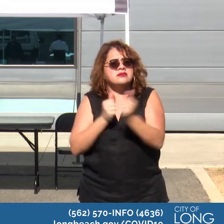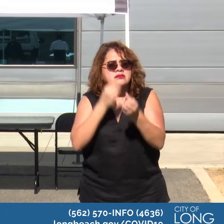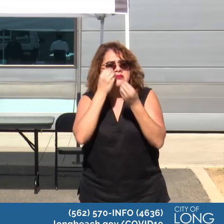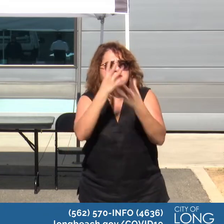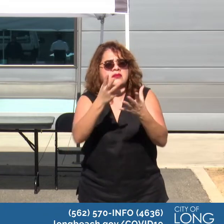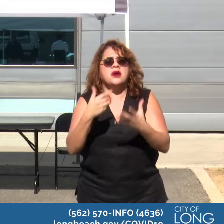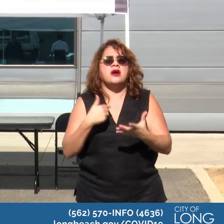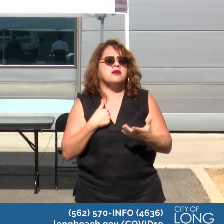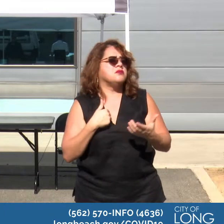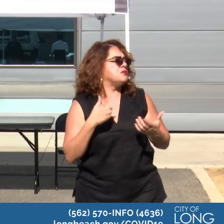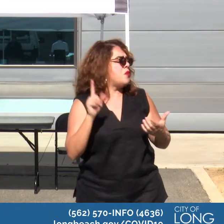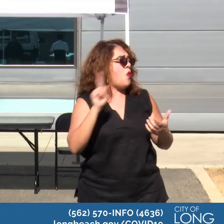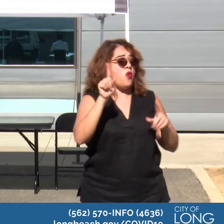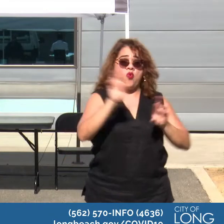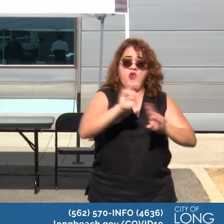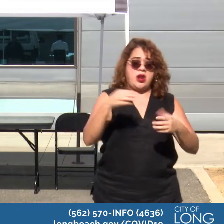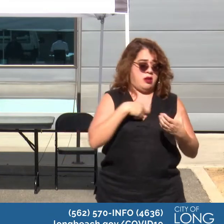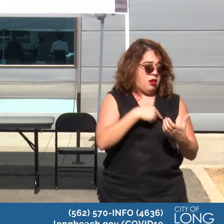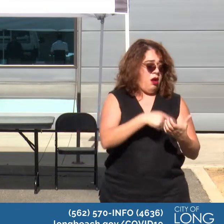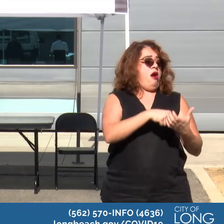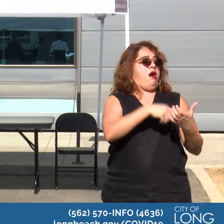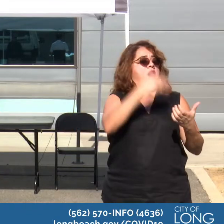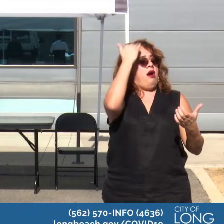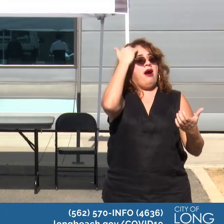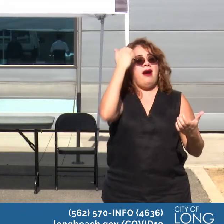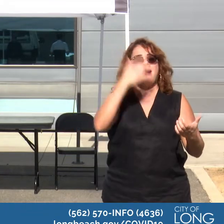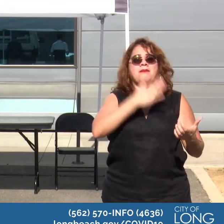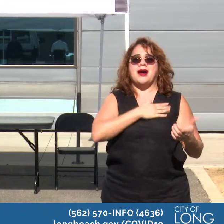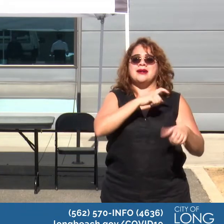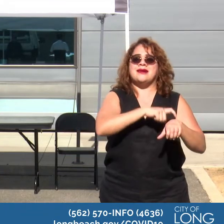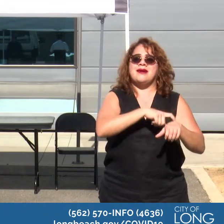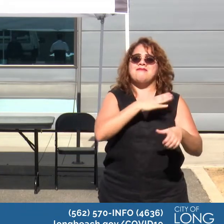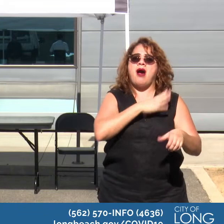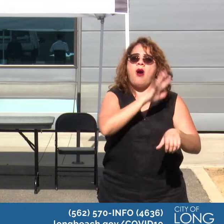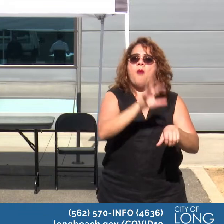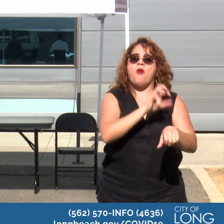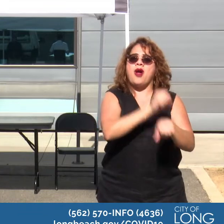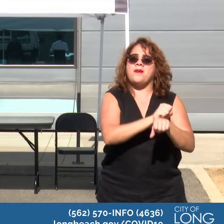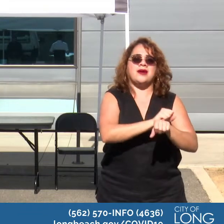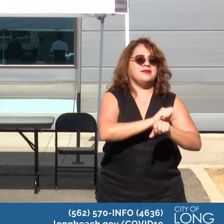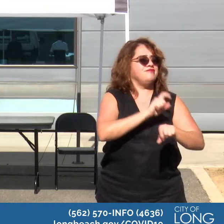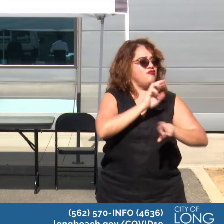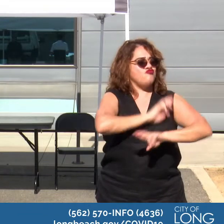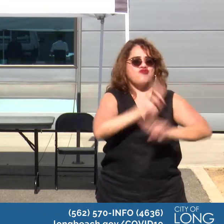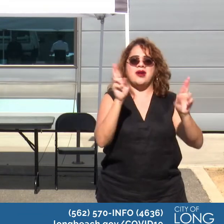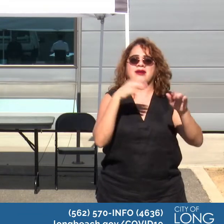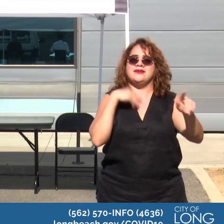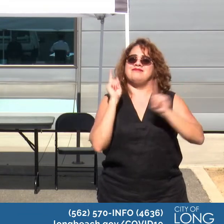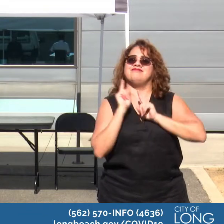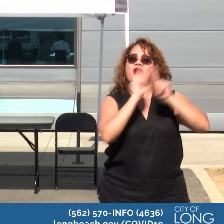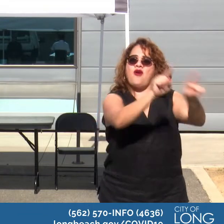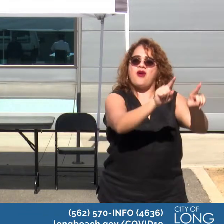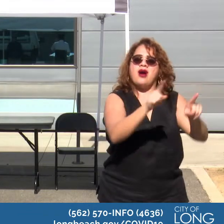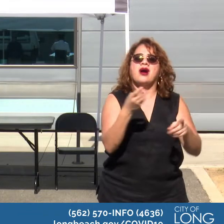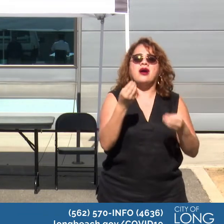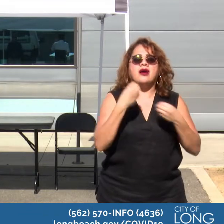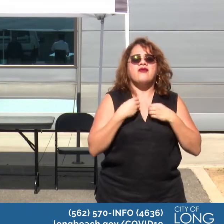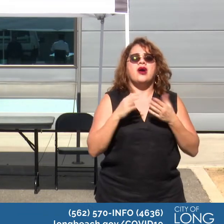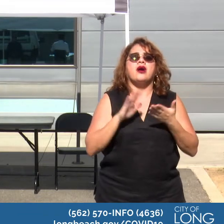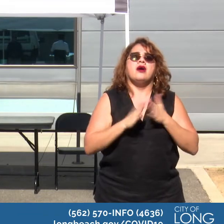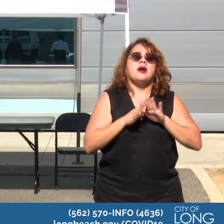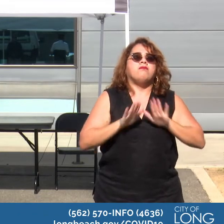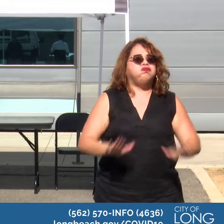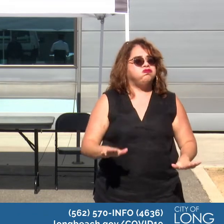the worry about when your vaccination is coming. We will give you that peace of mind, and that launches next week. And so we